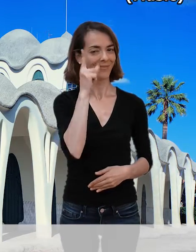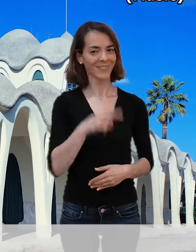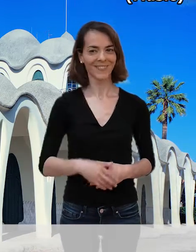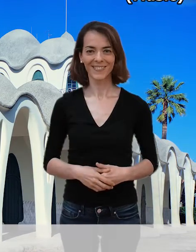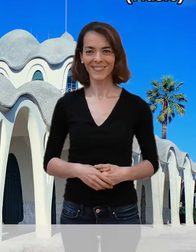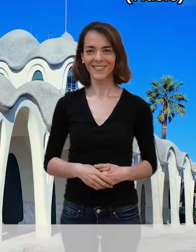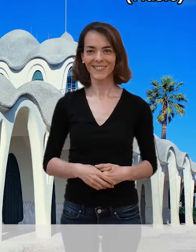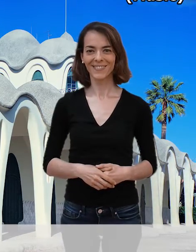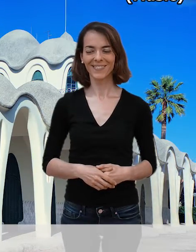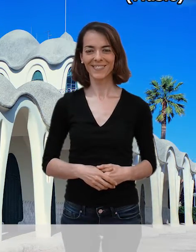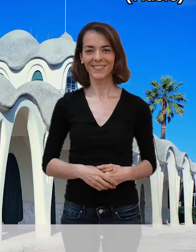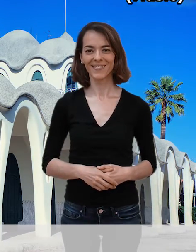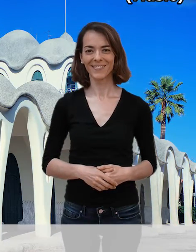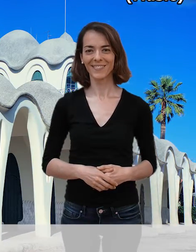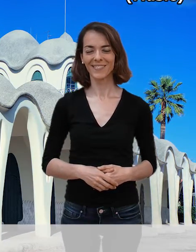heritage.